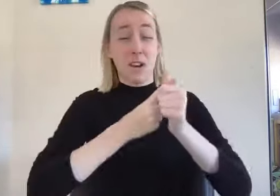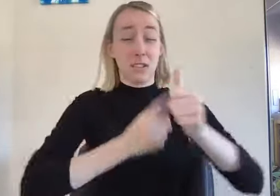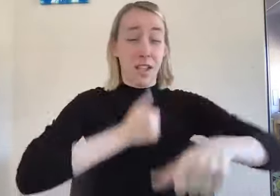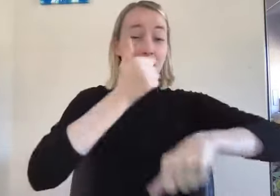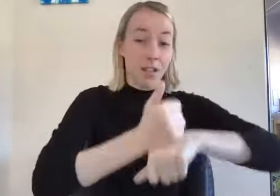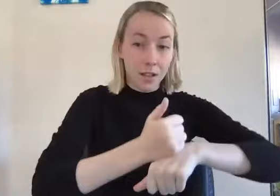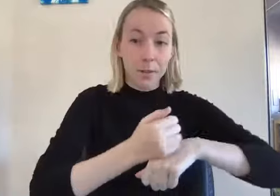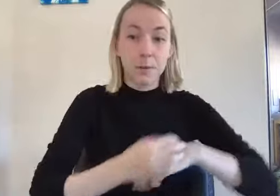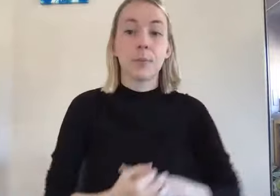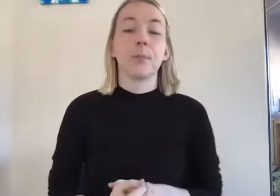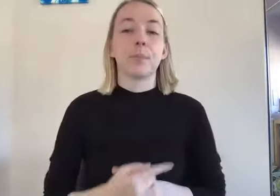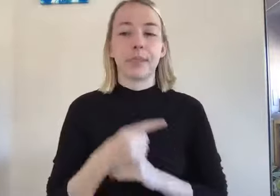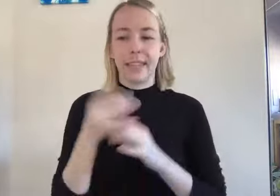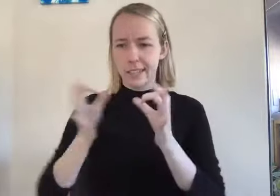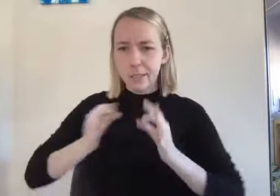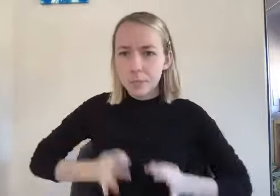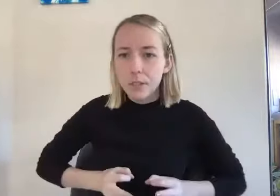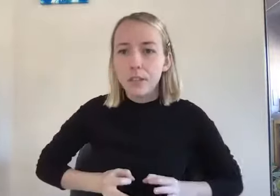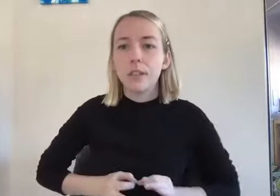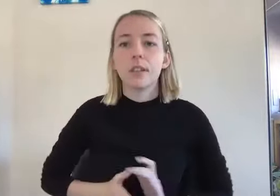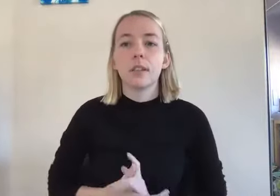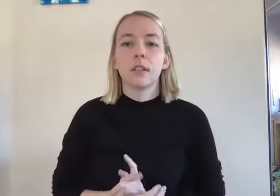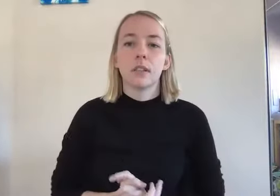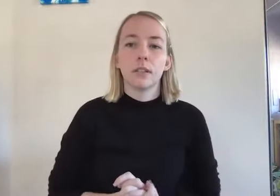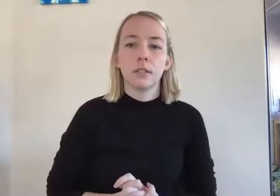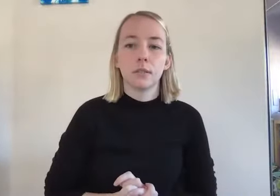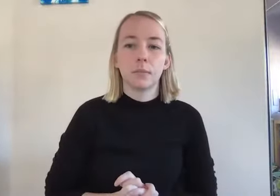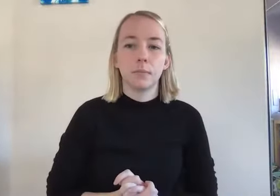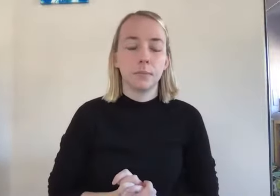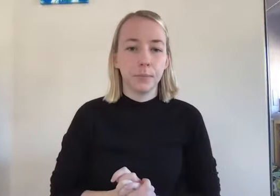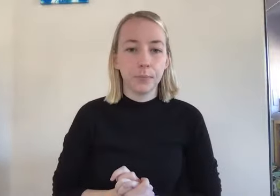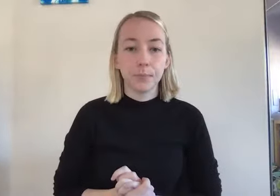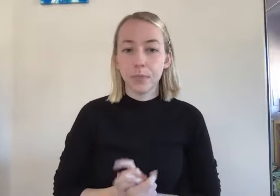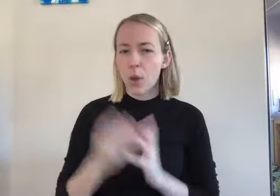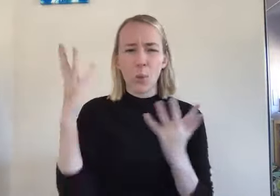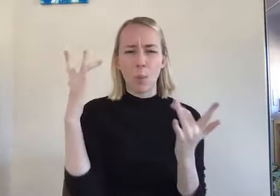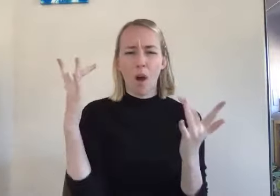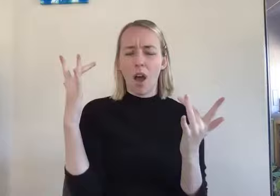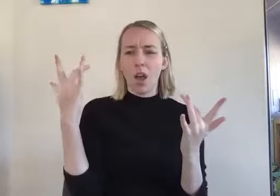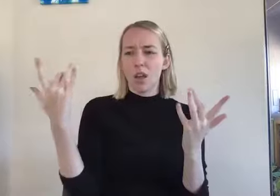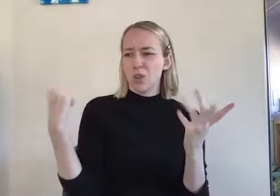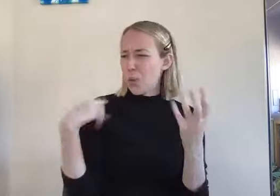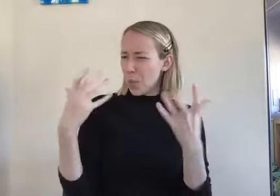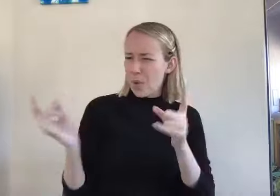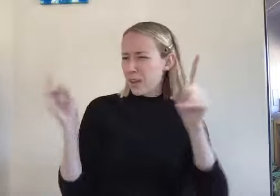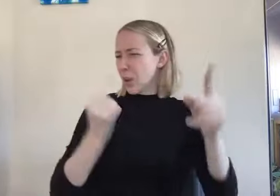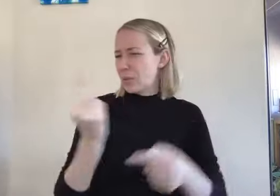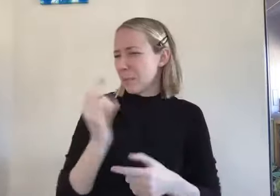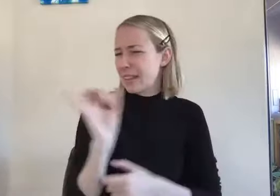very first one. And as he described it to me, I said, why would I want to go to something like that? He said, well, it's